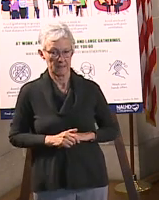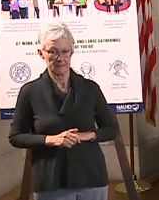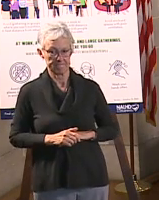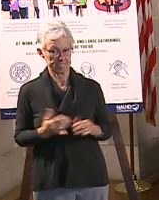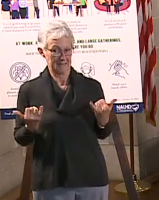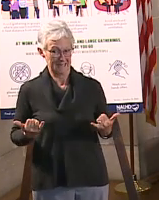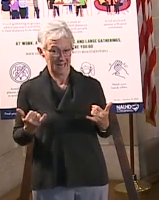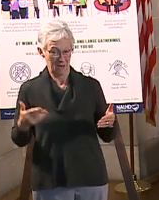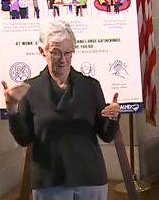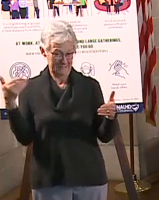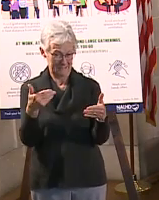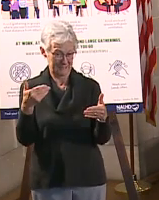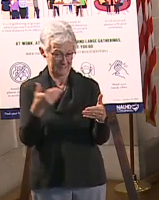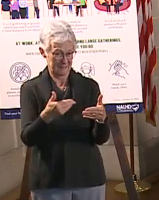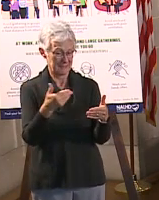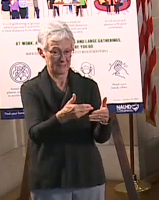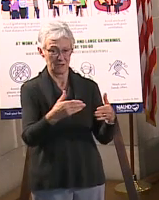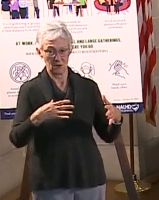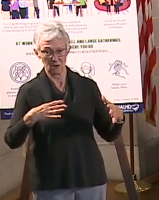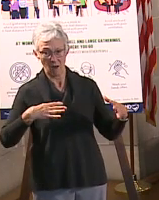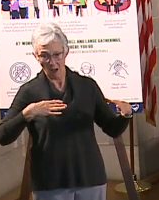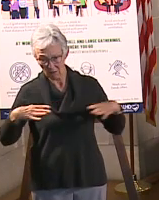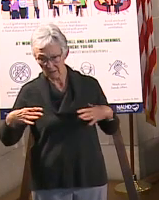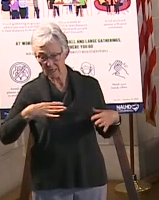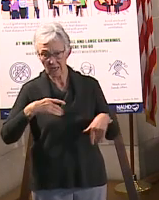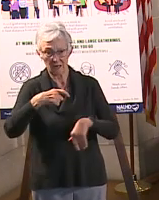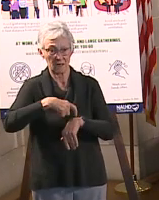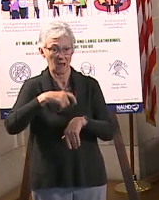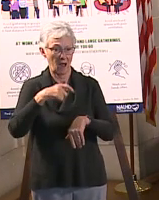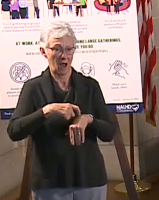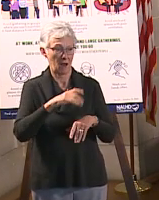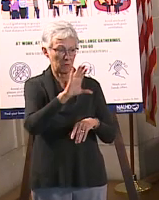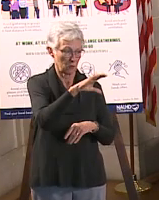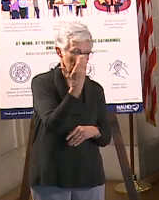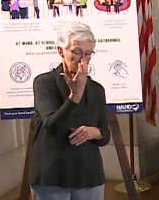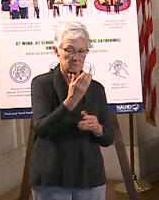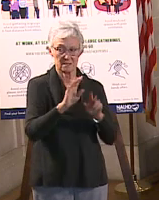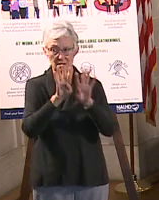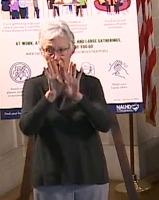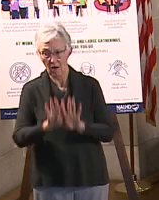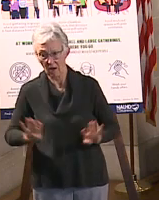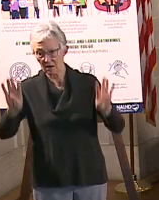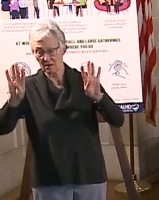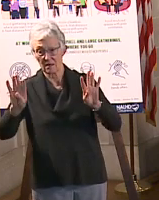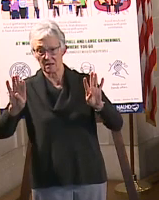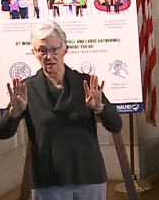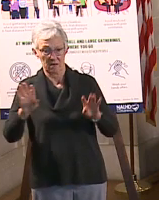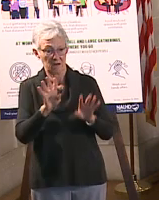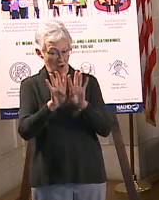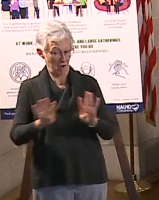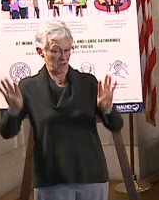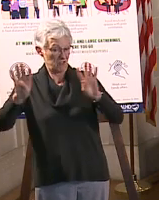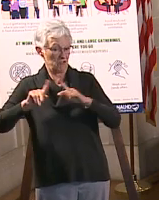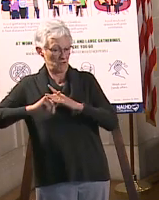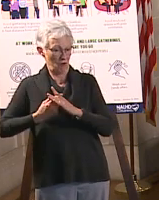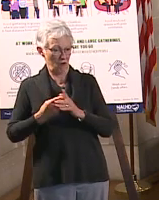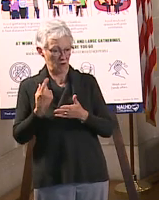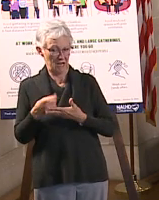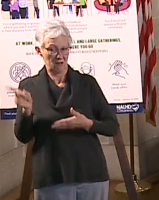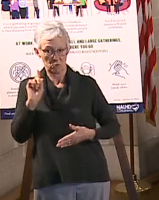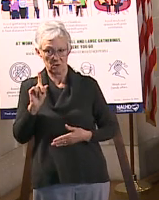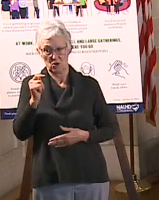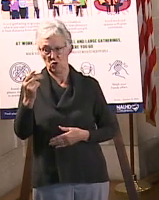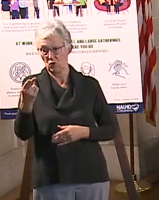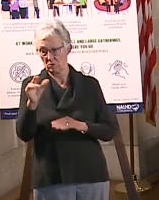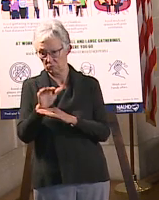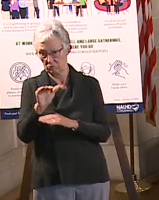into the holidays, and we're going to be talking about Hanukkah here in a little bit. Hanukkah began last Thursday night, December 10th, and